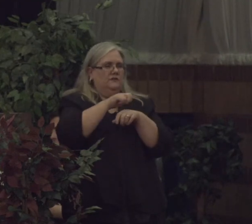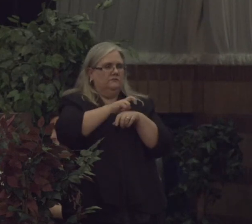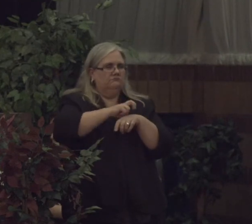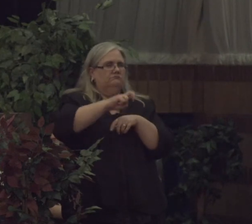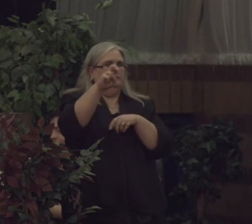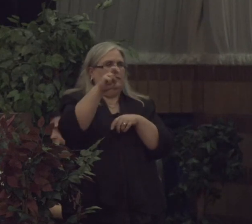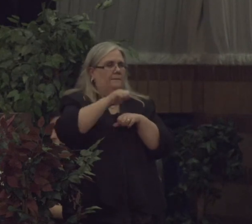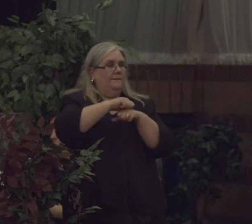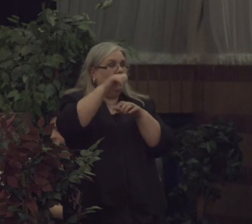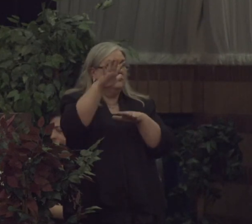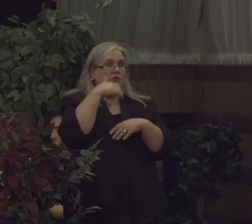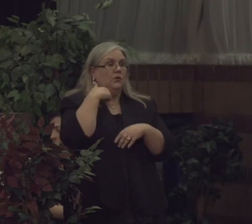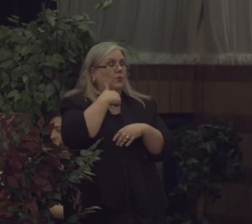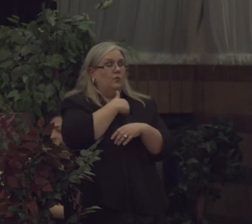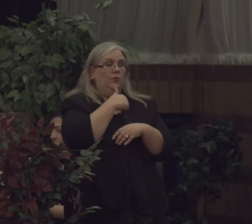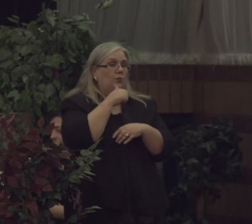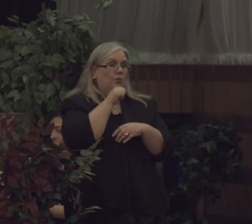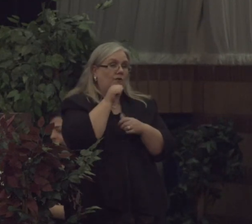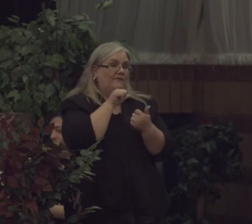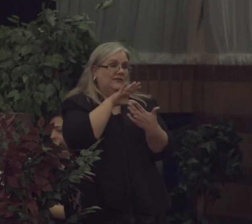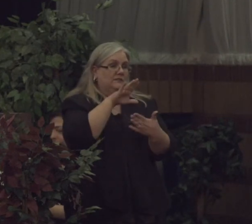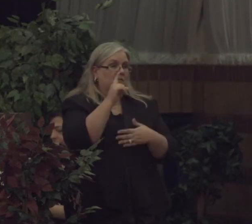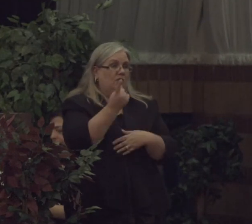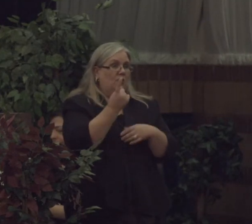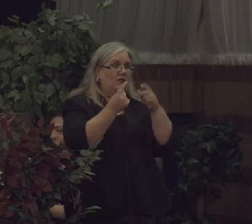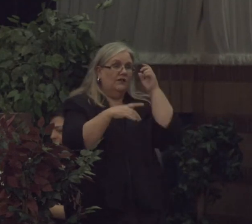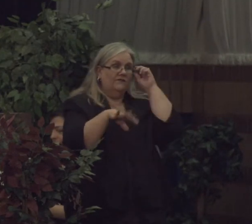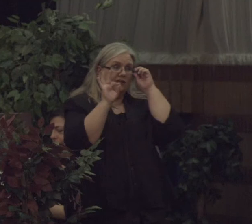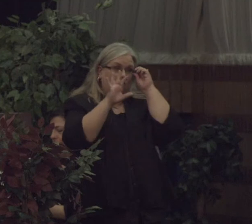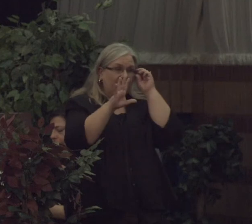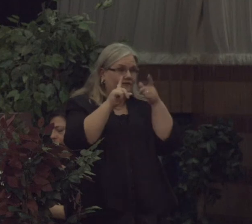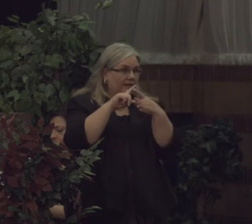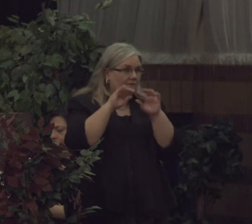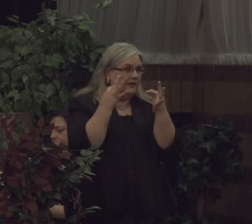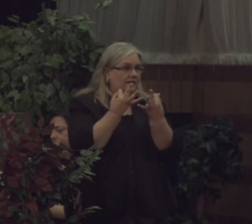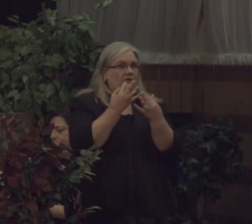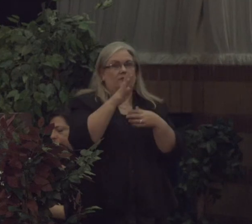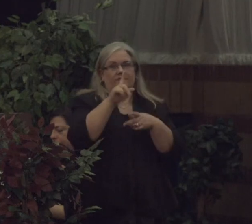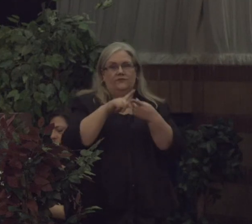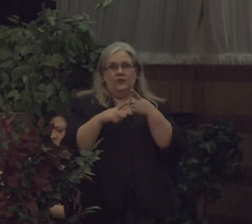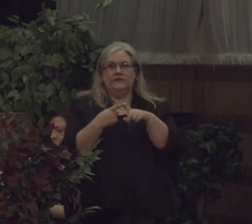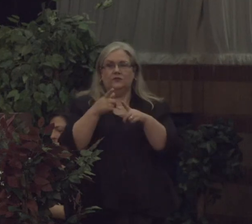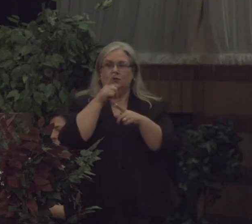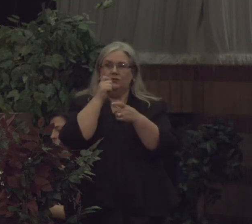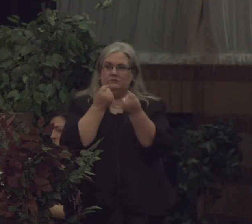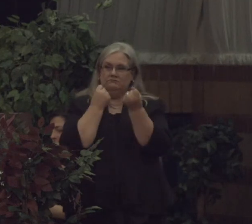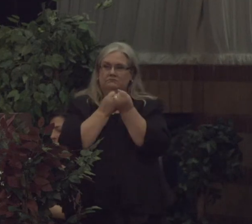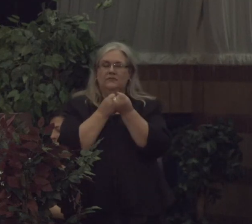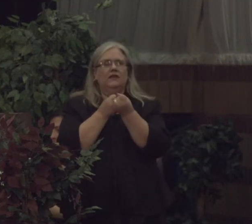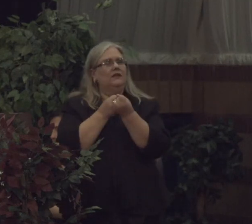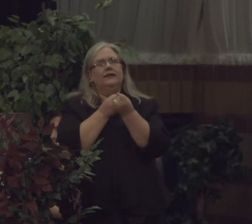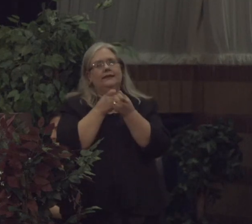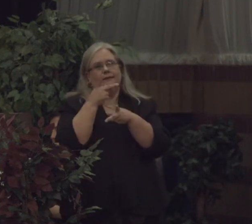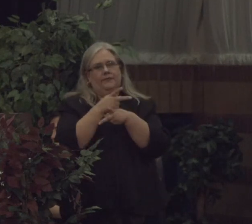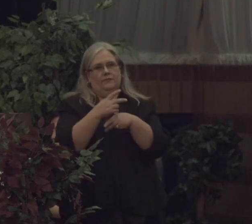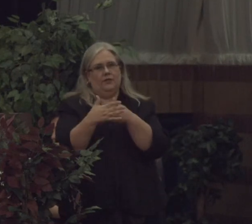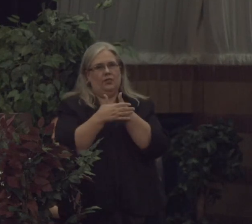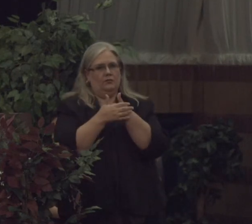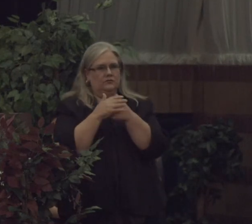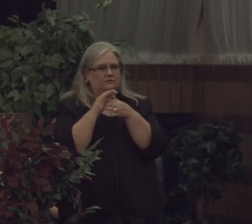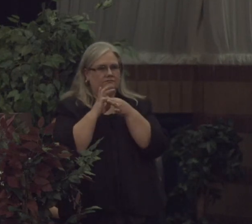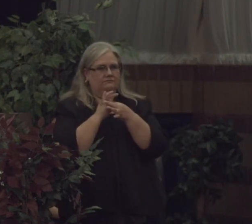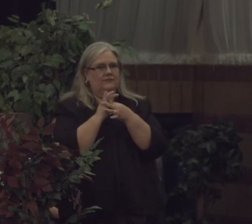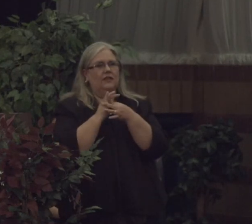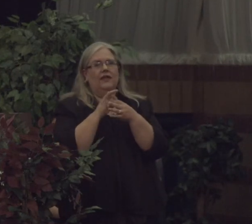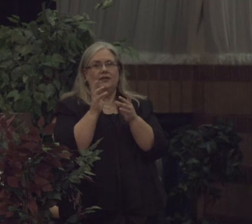have to face them alone. If you haven't already, find your family, find your friends, those that are true to you, and keep them close. So as you prepare to